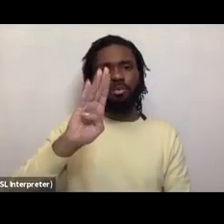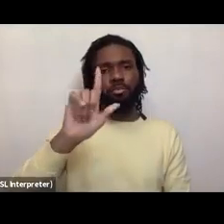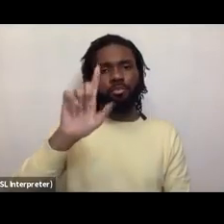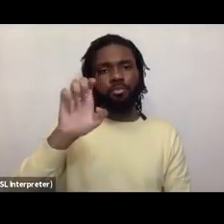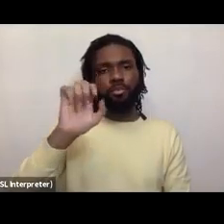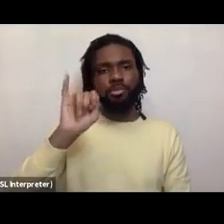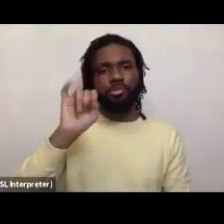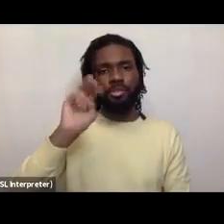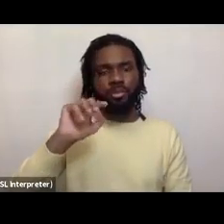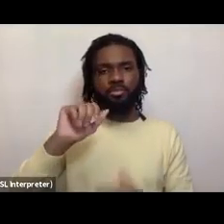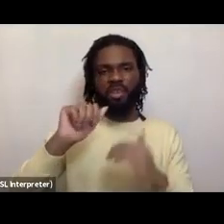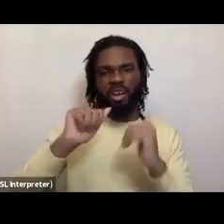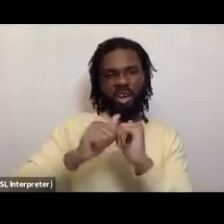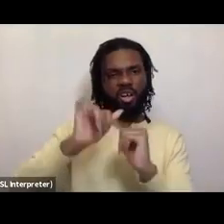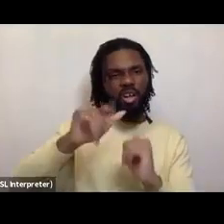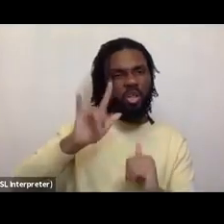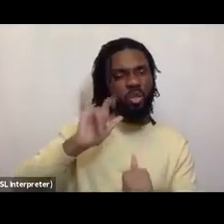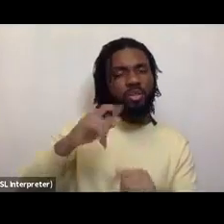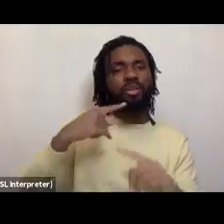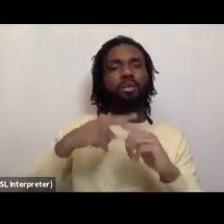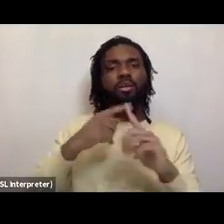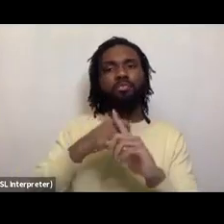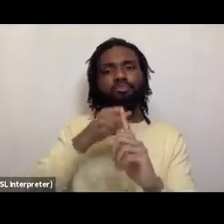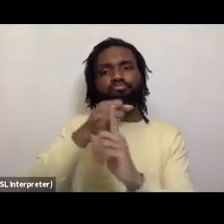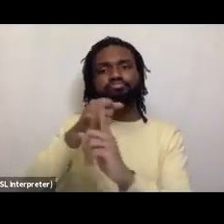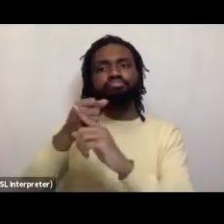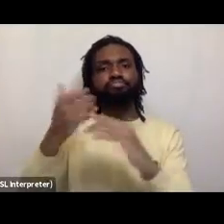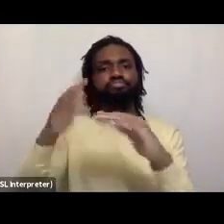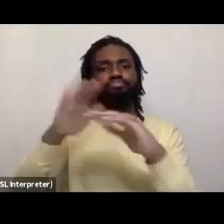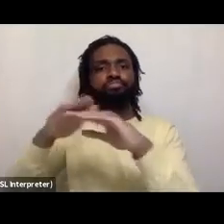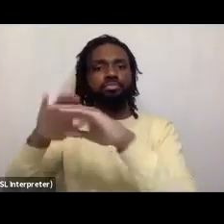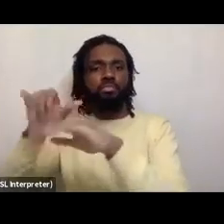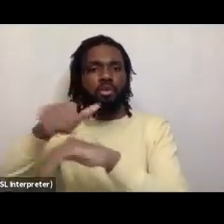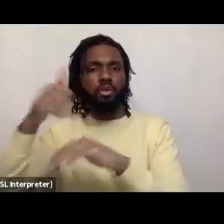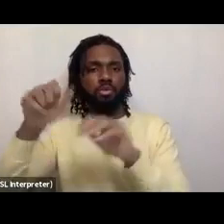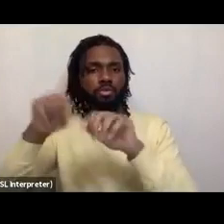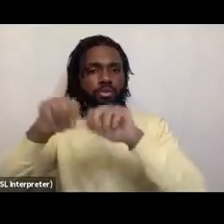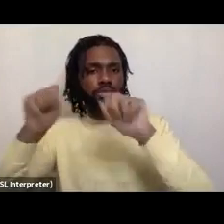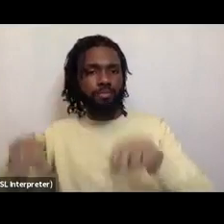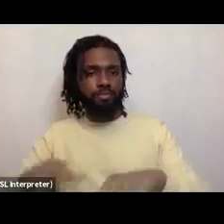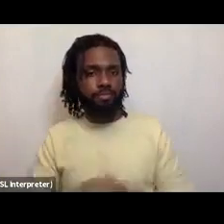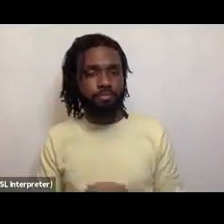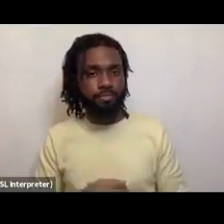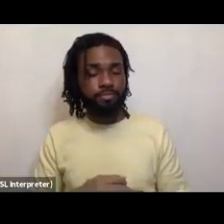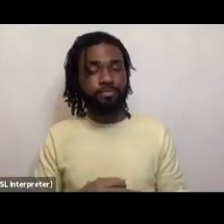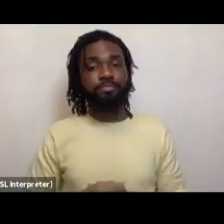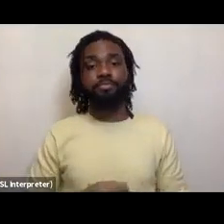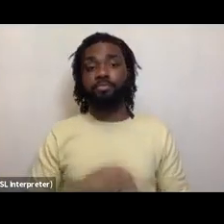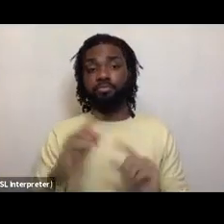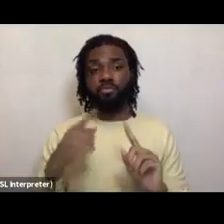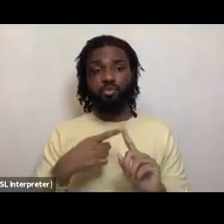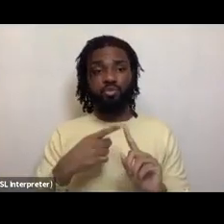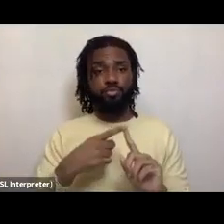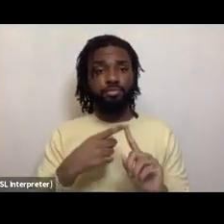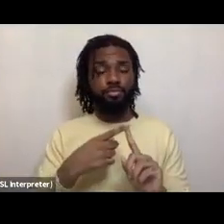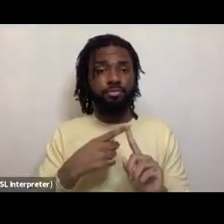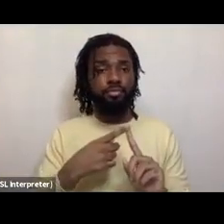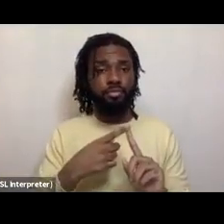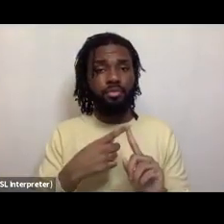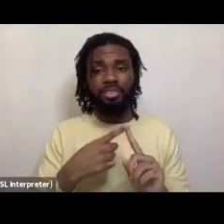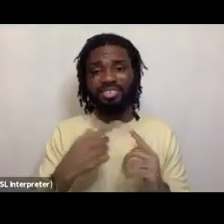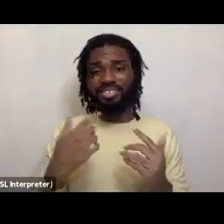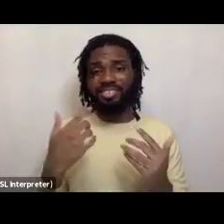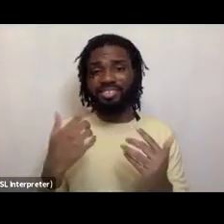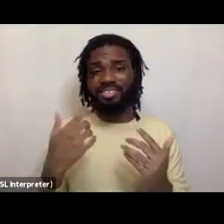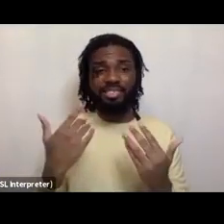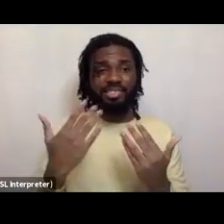up and intersects with other systems. And so to begin, I think the easiest